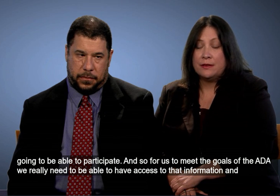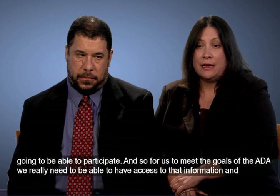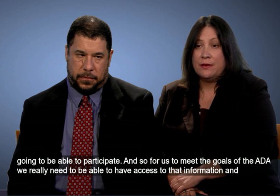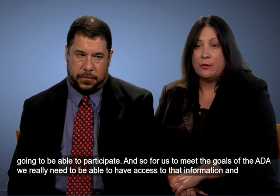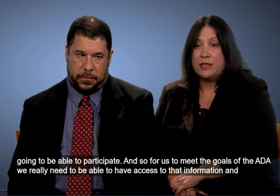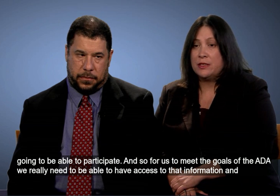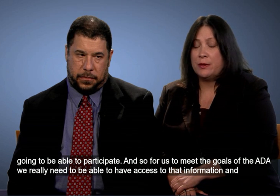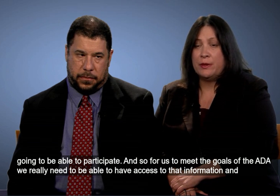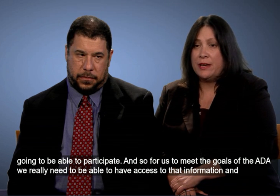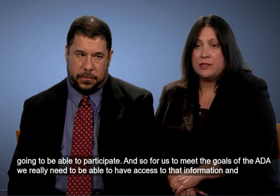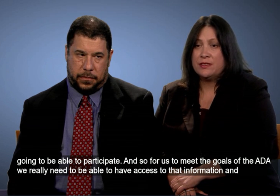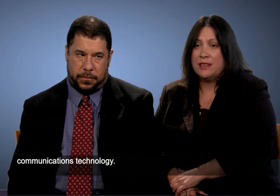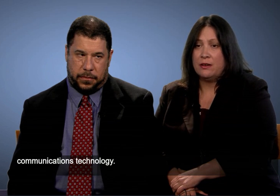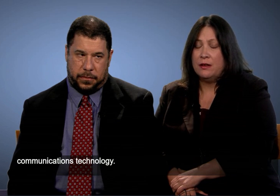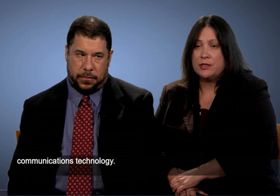that information and communications technology.